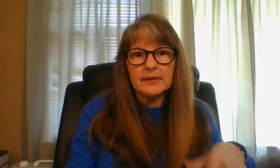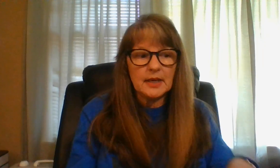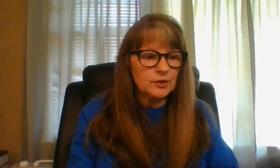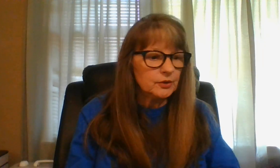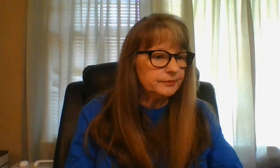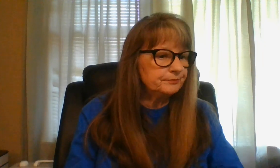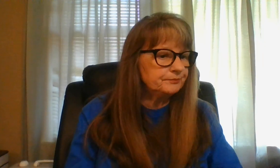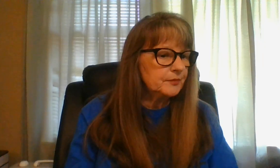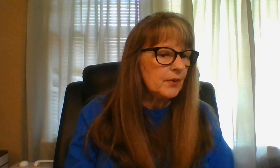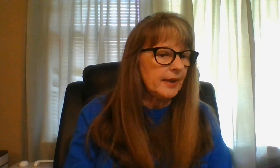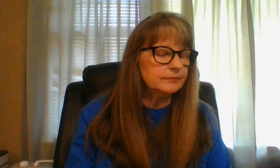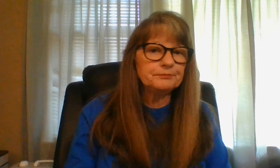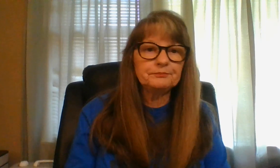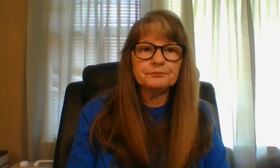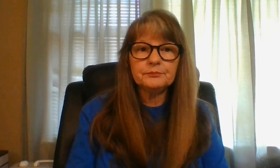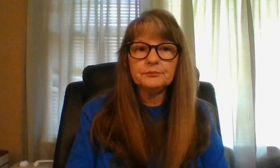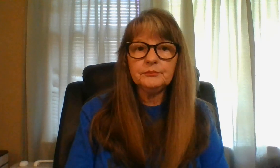that I do. Okay.